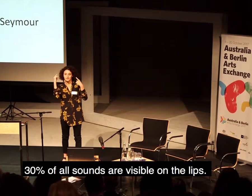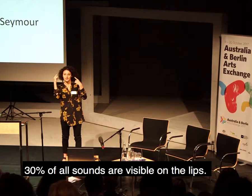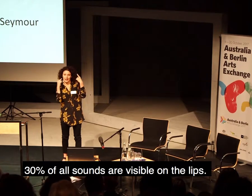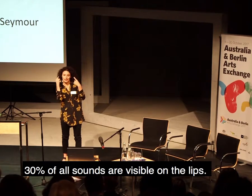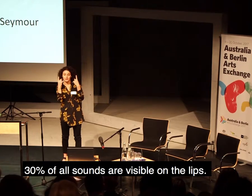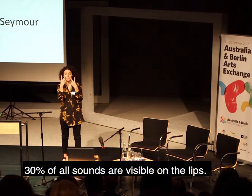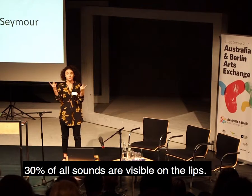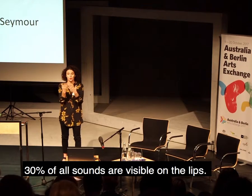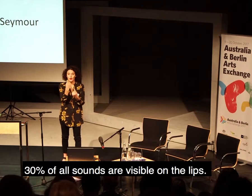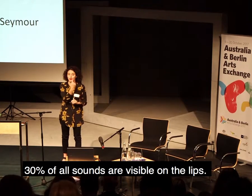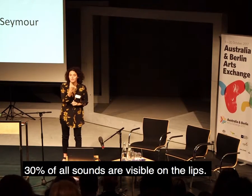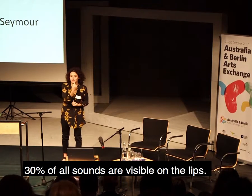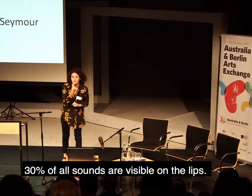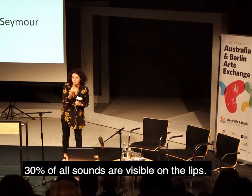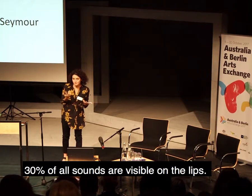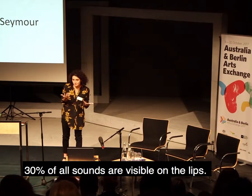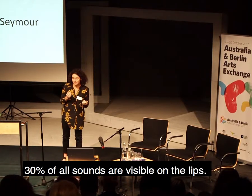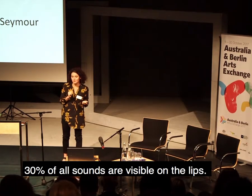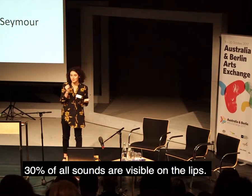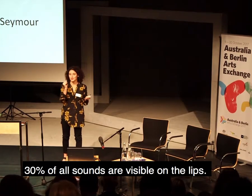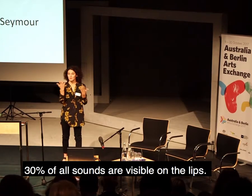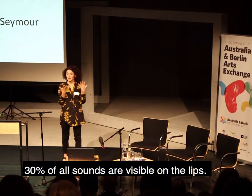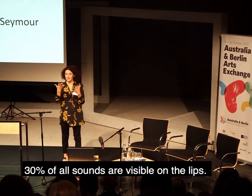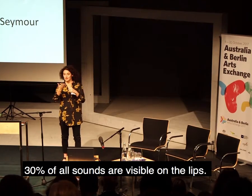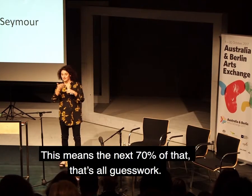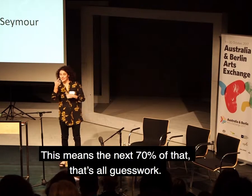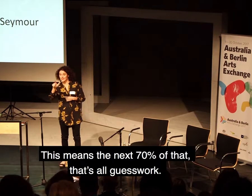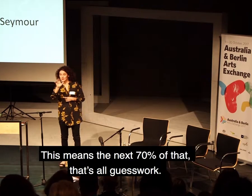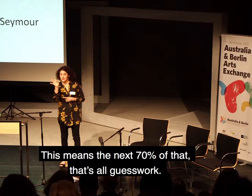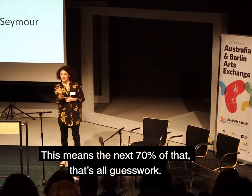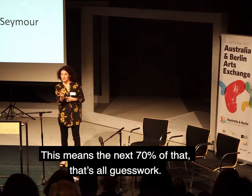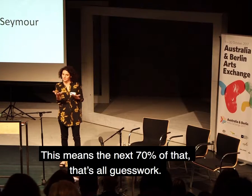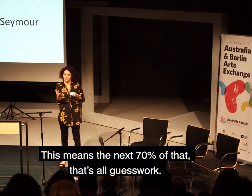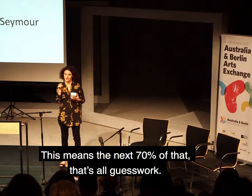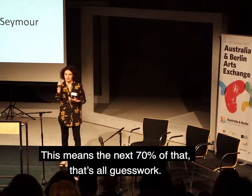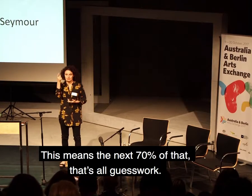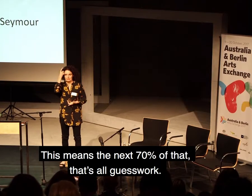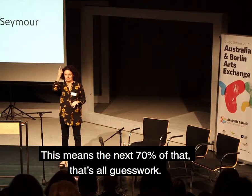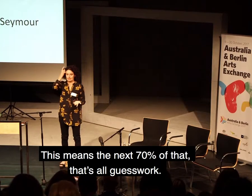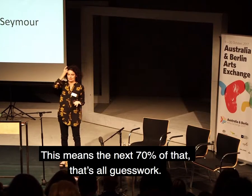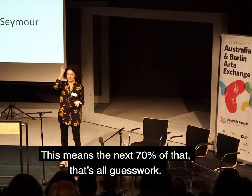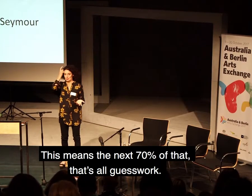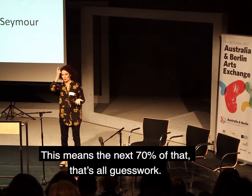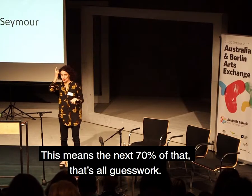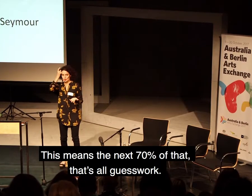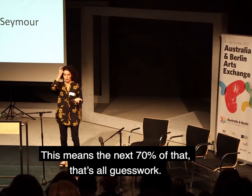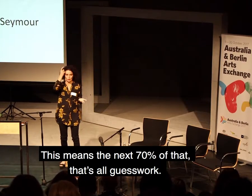30% of all sounds are visible on the lips. This means the next 70% of that, that's